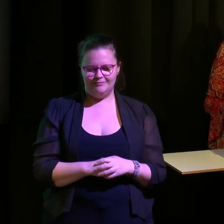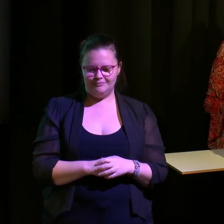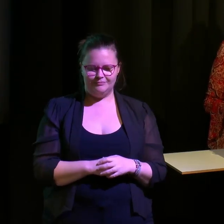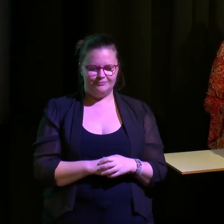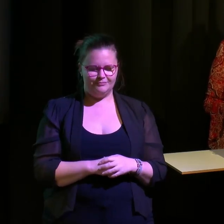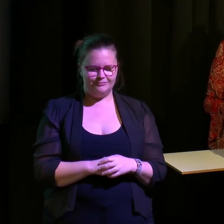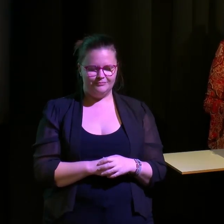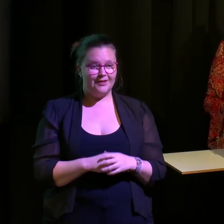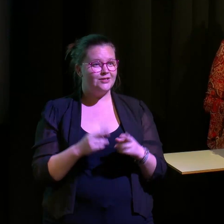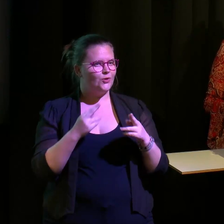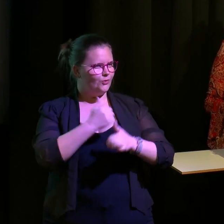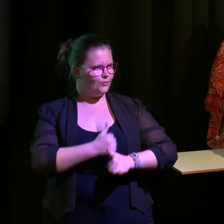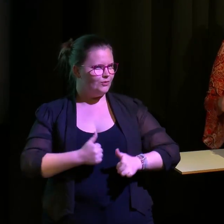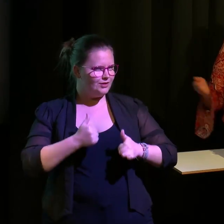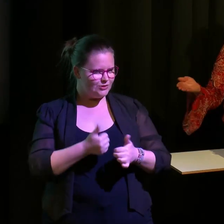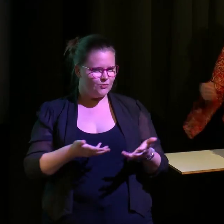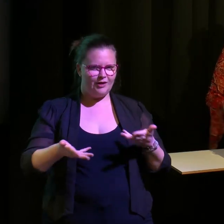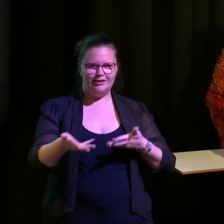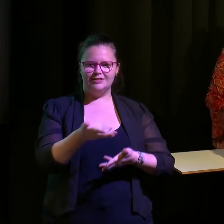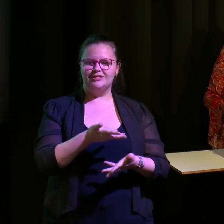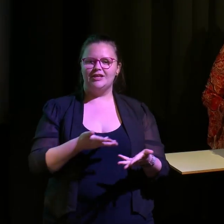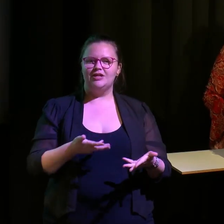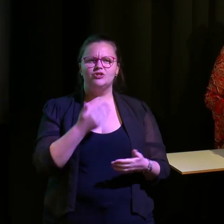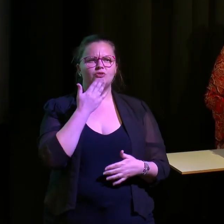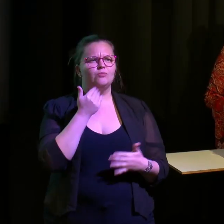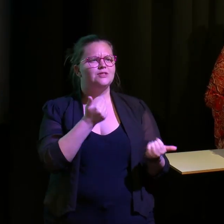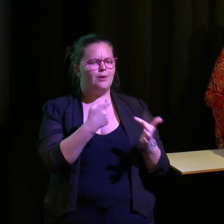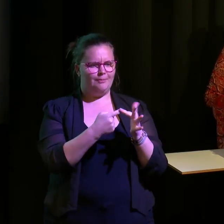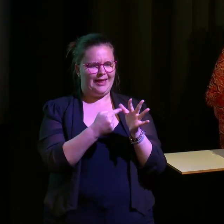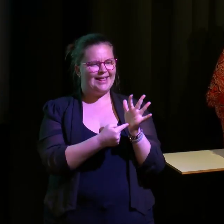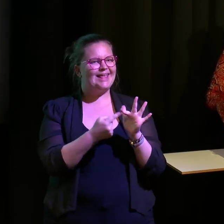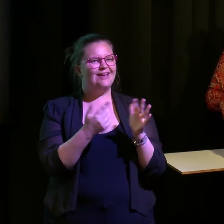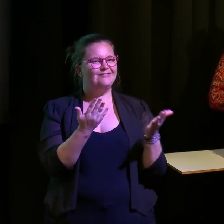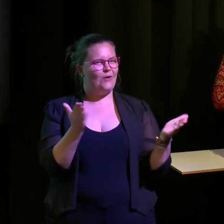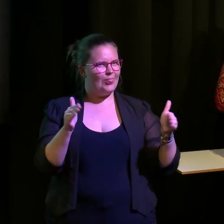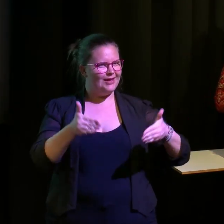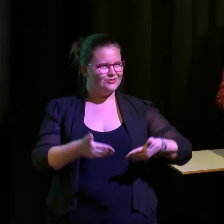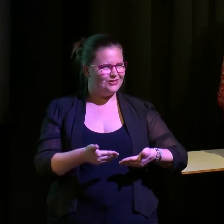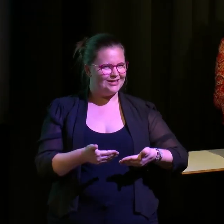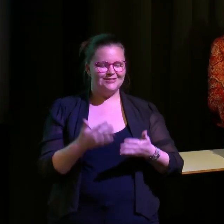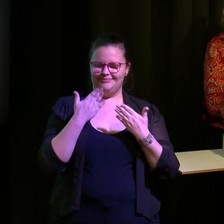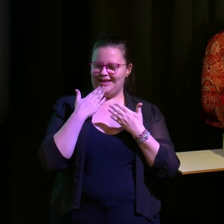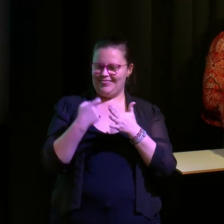hope that you enjoy tonight's discussion, and please welcome Kate to do the introductions. Thanks, Kate.